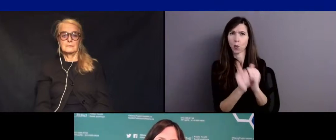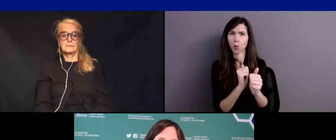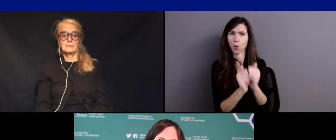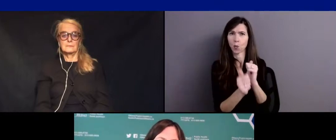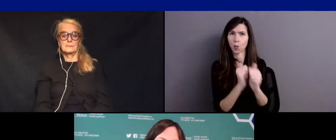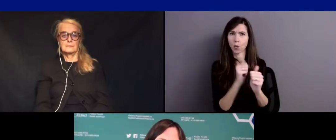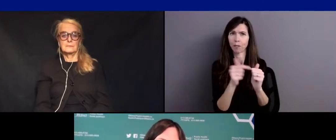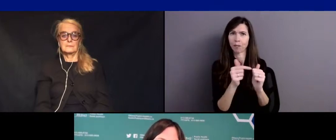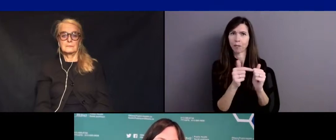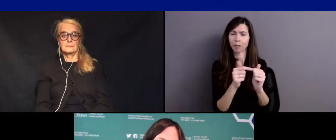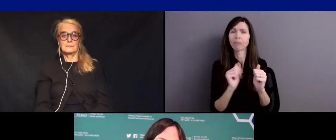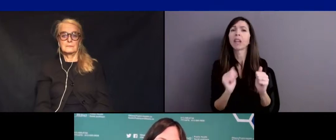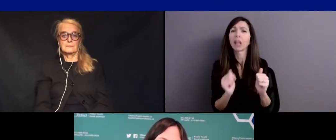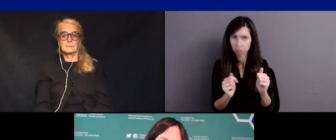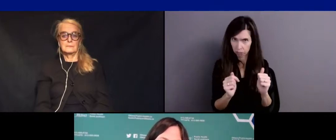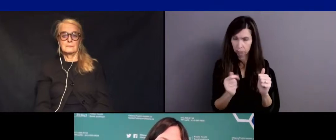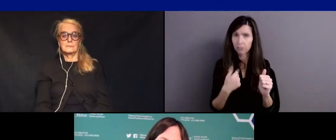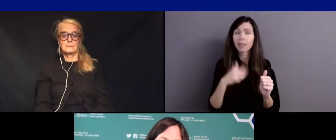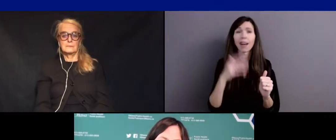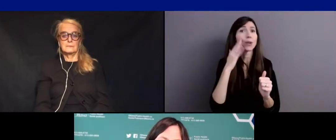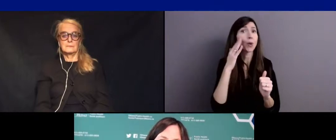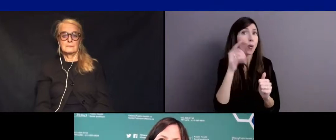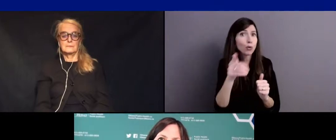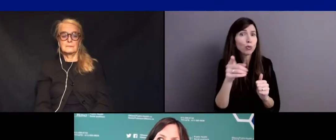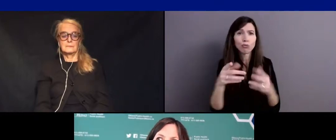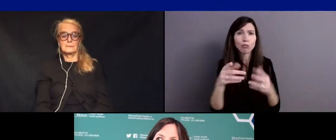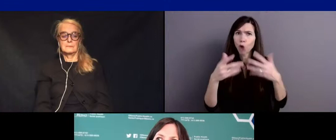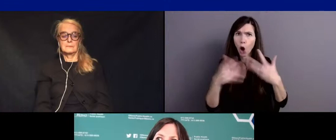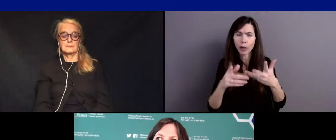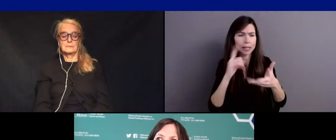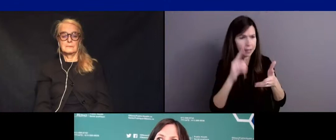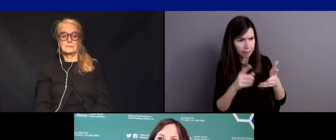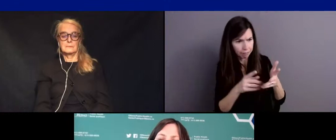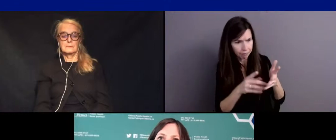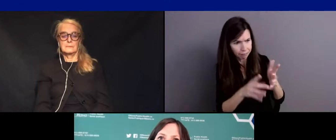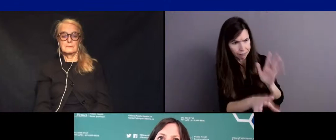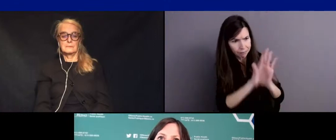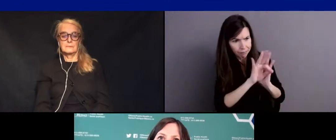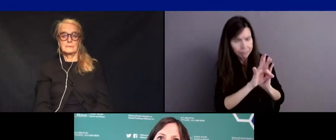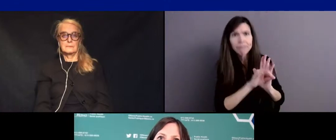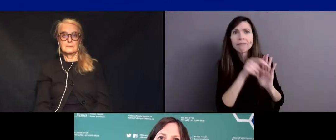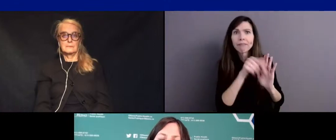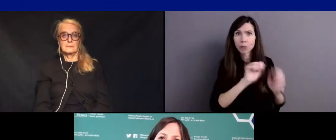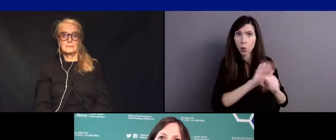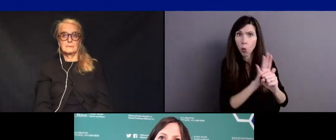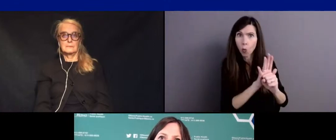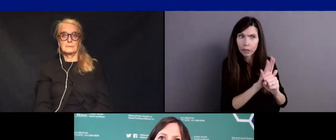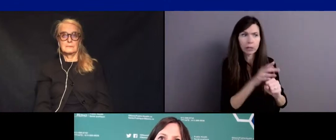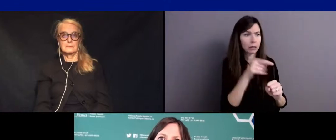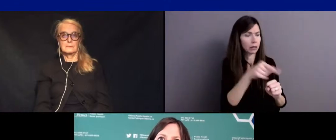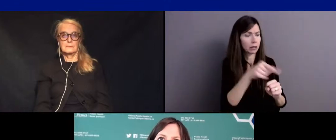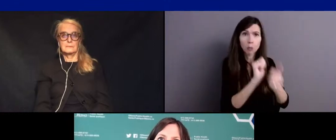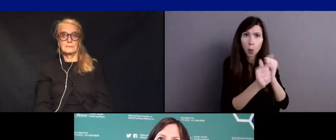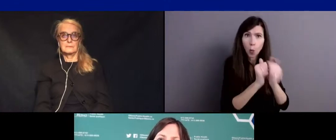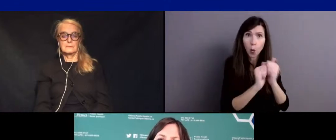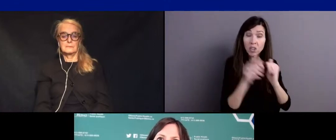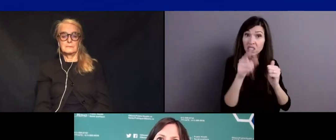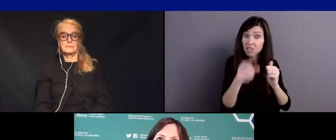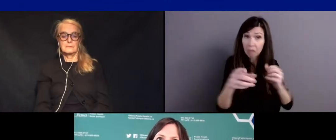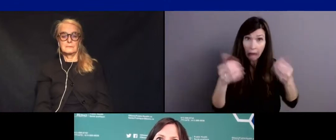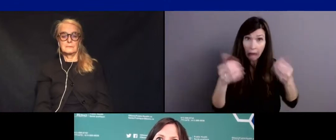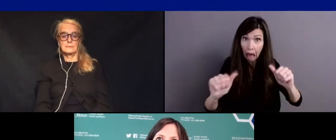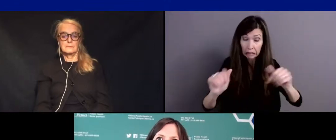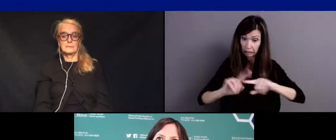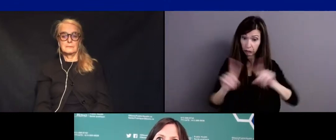the outbreaks and transmission that you're investigating, are you seeing any difference between indoor and outdoor settings, or are